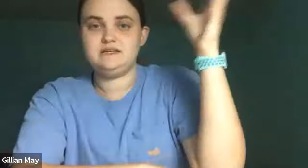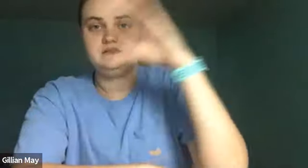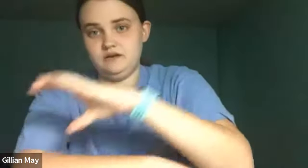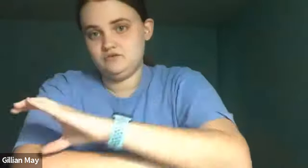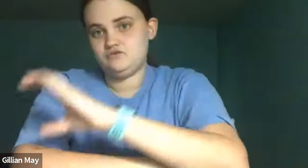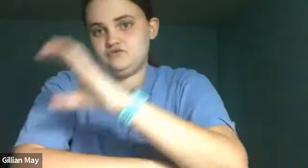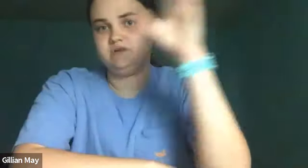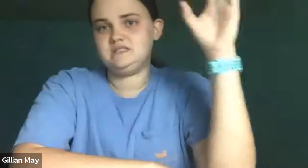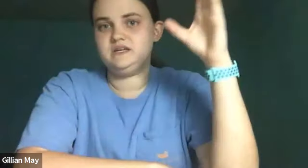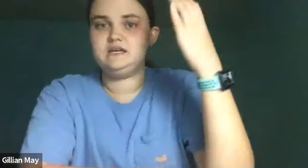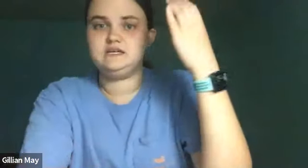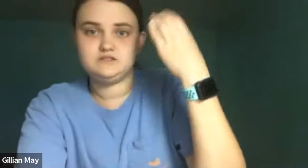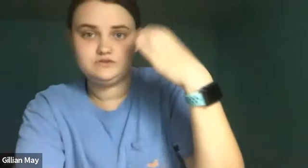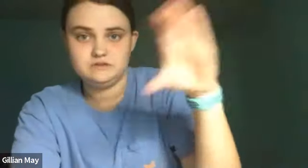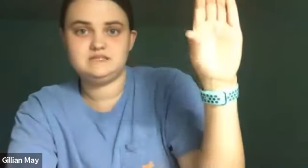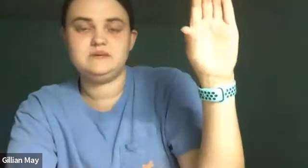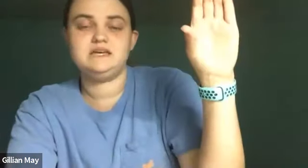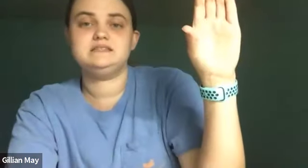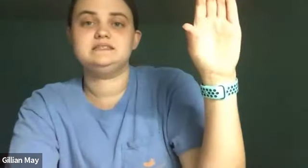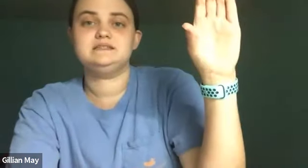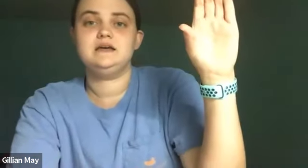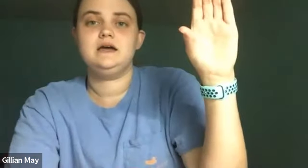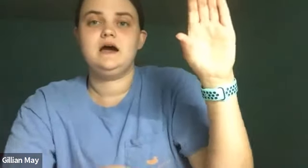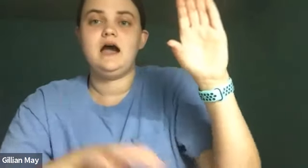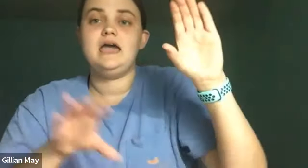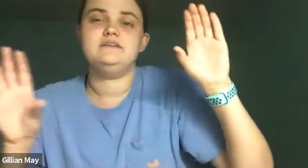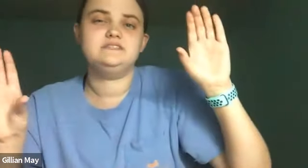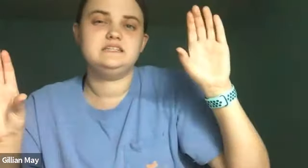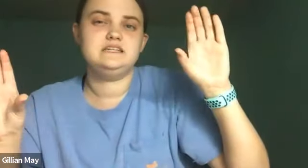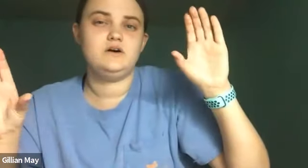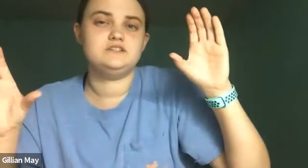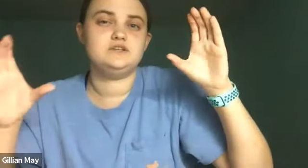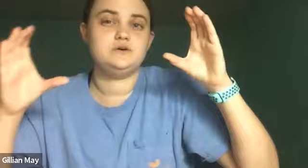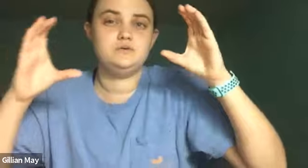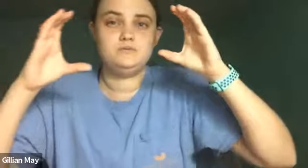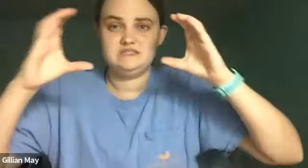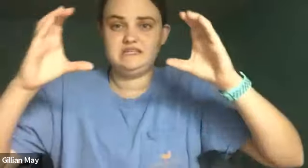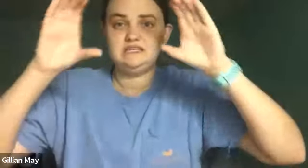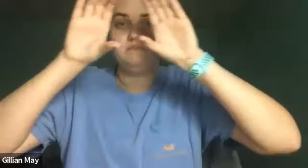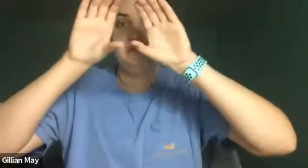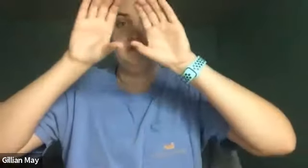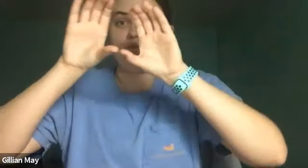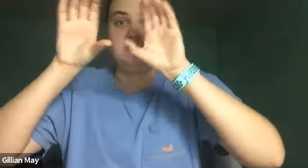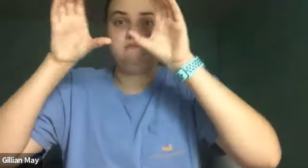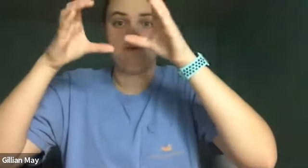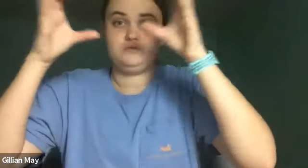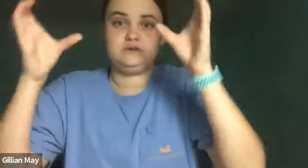like Christmas, Christmas. And I've seen also C's and making a wreath. So